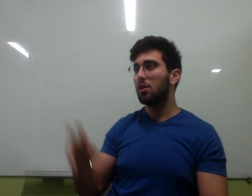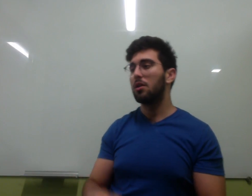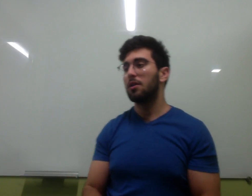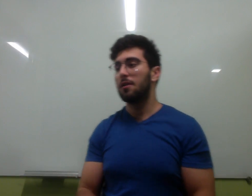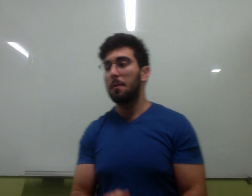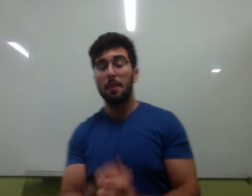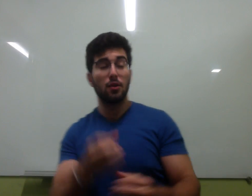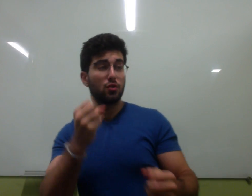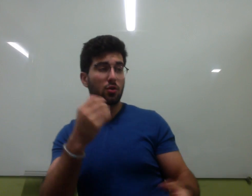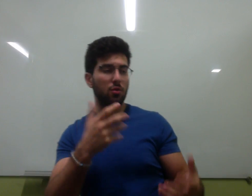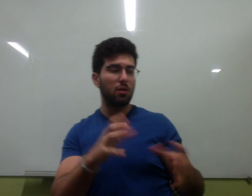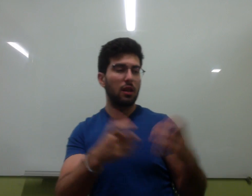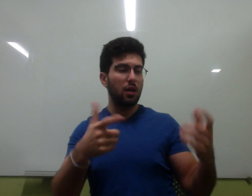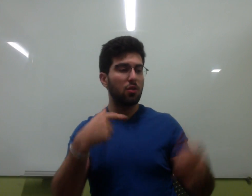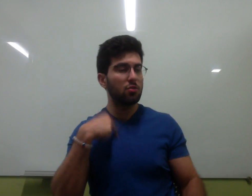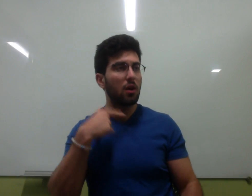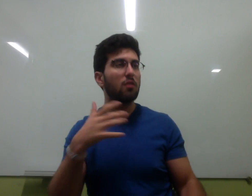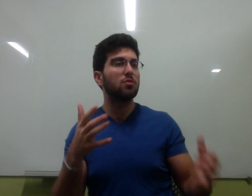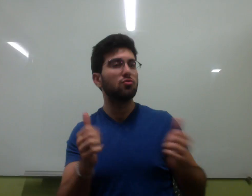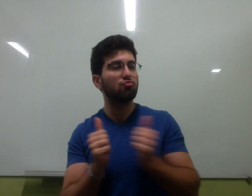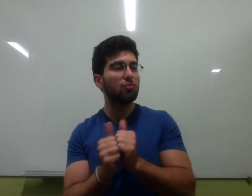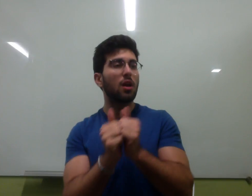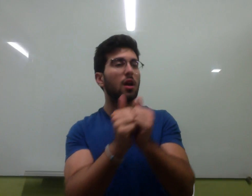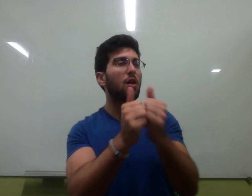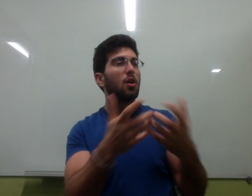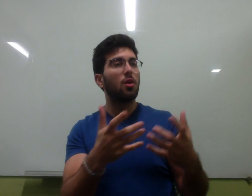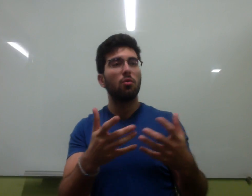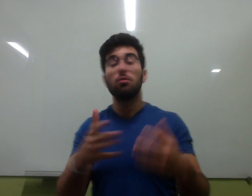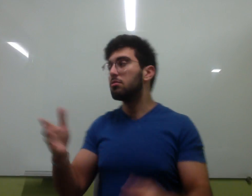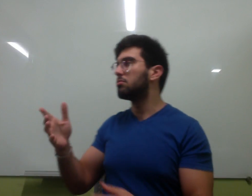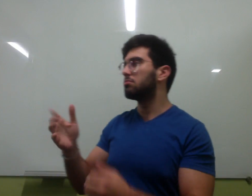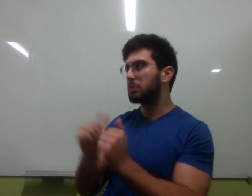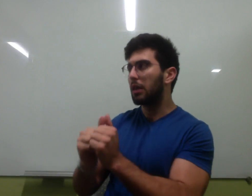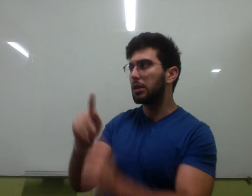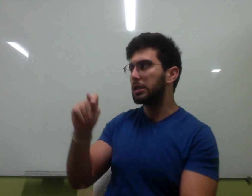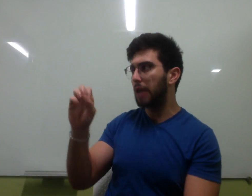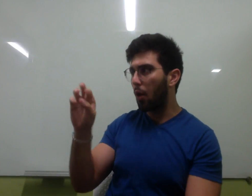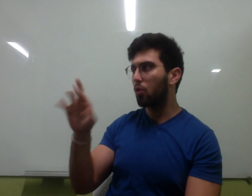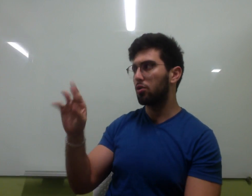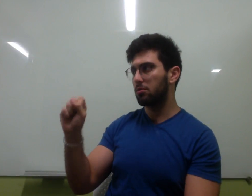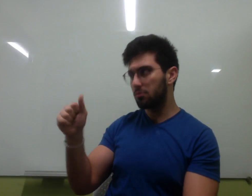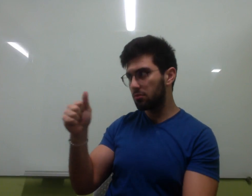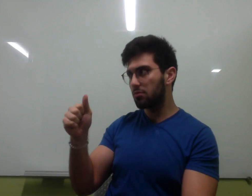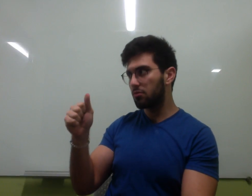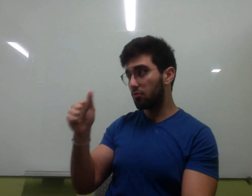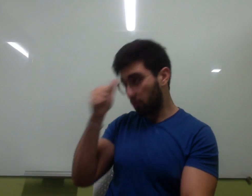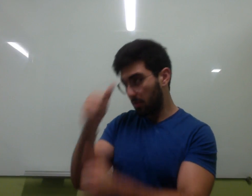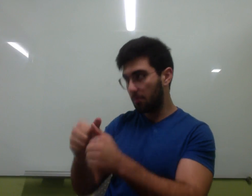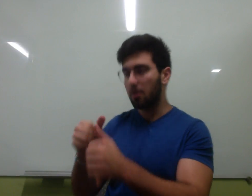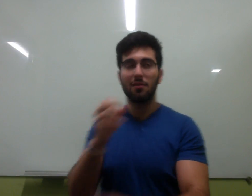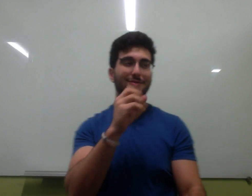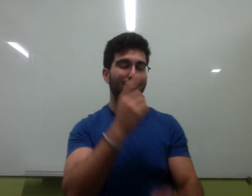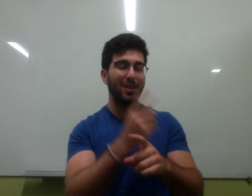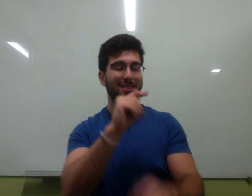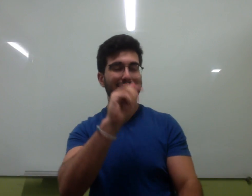sorry. They since they weren't really studied out in the field, everything that they noticed about